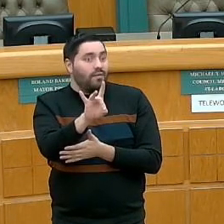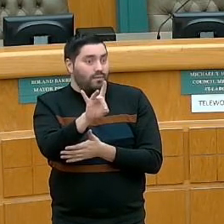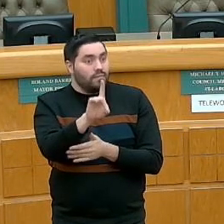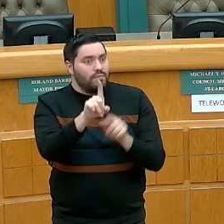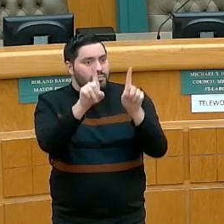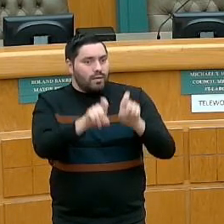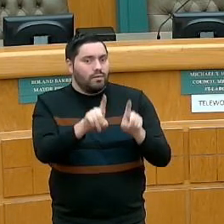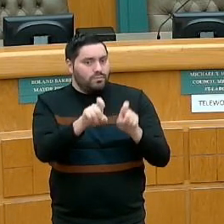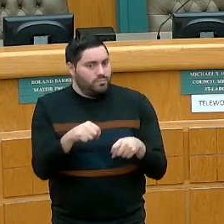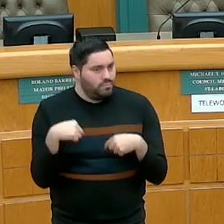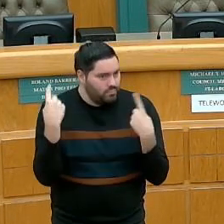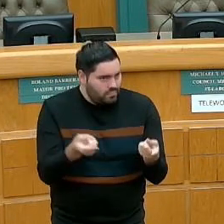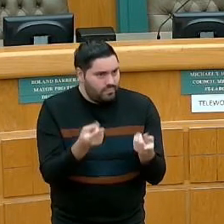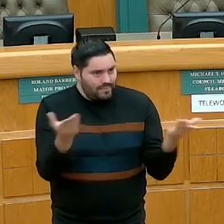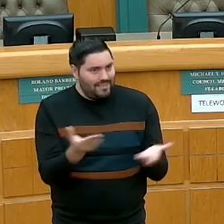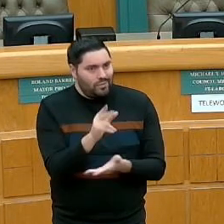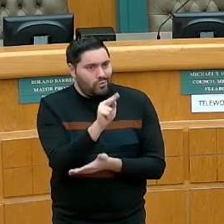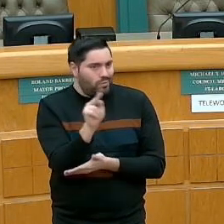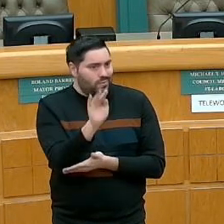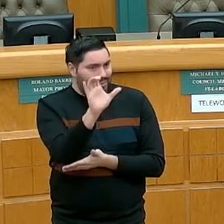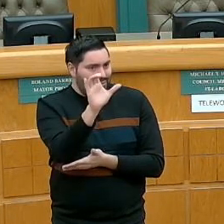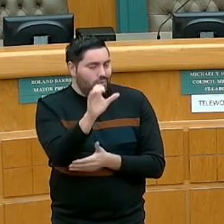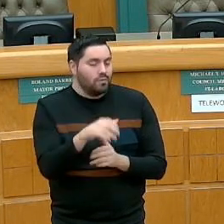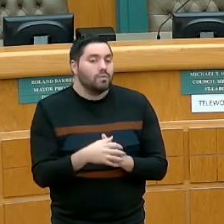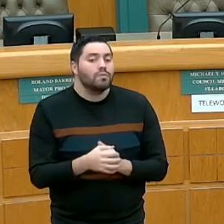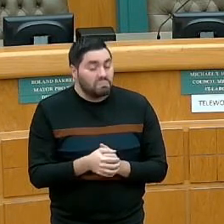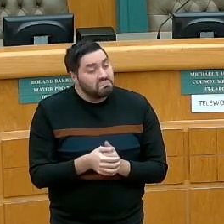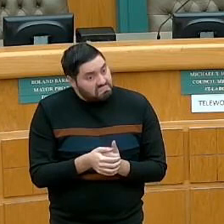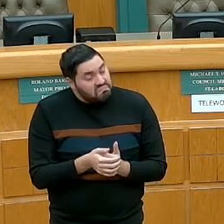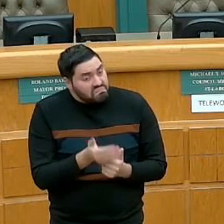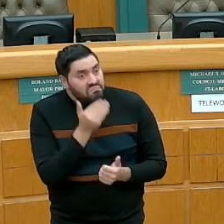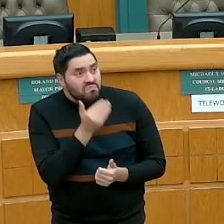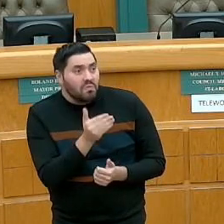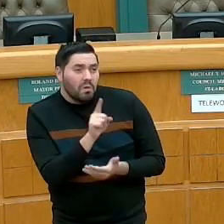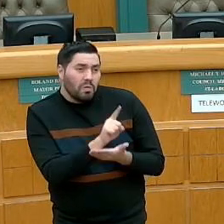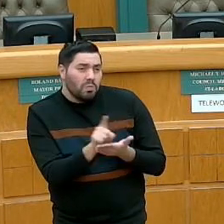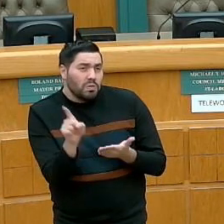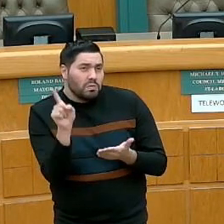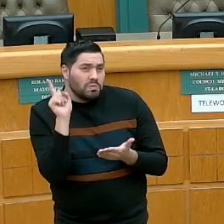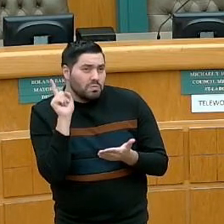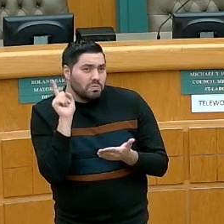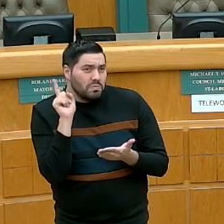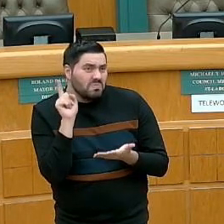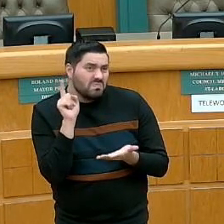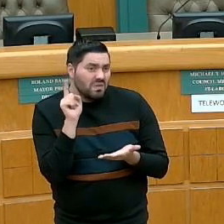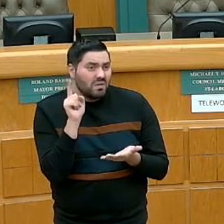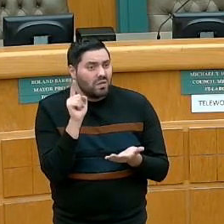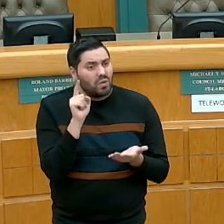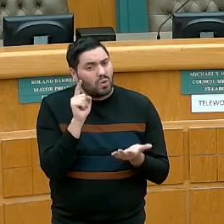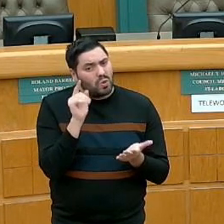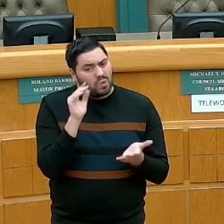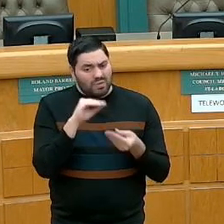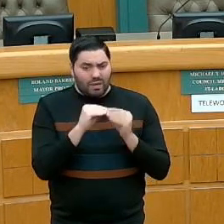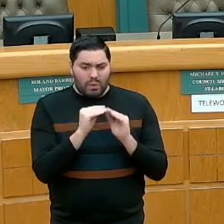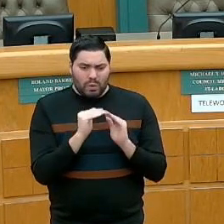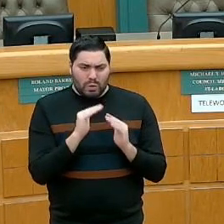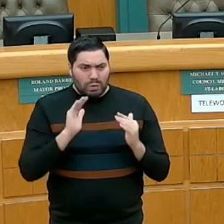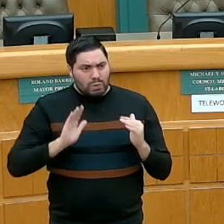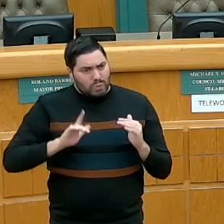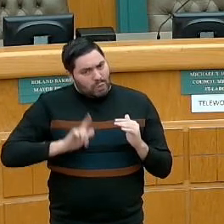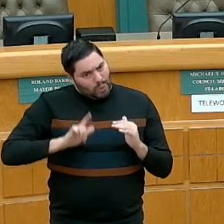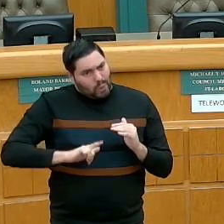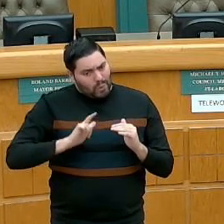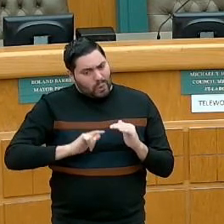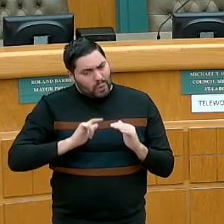tests have been performed in Nueces County. So that's good, because about a week or so ago it was a much smaller number. But as we